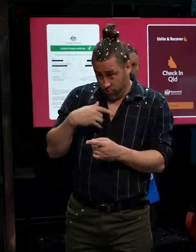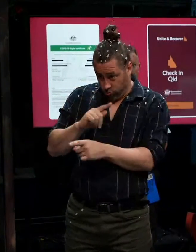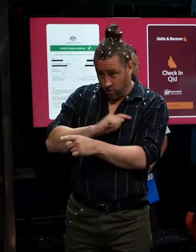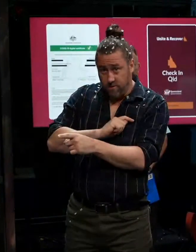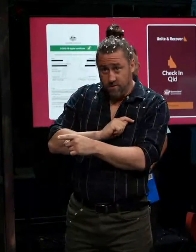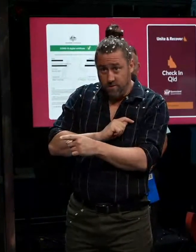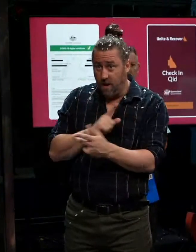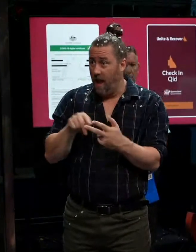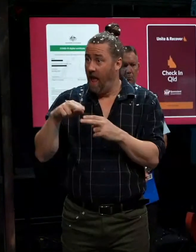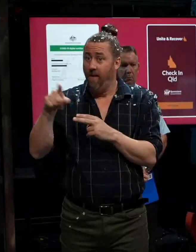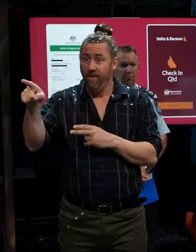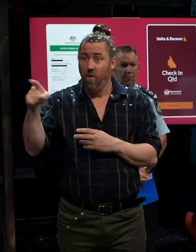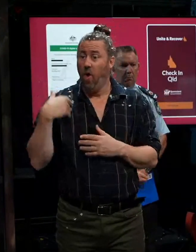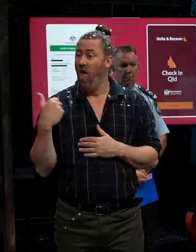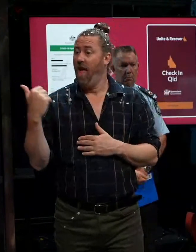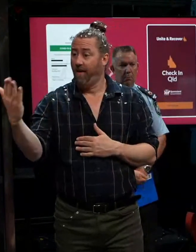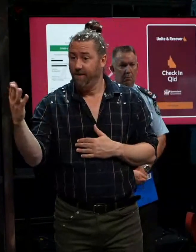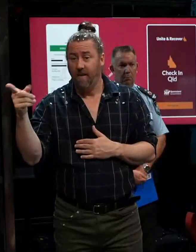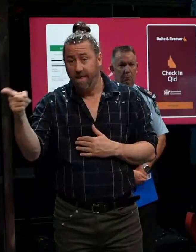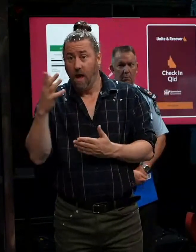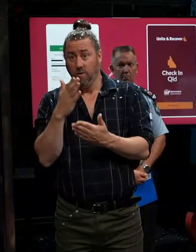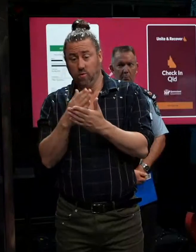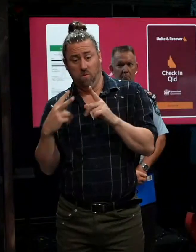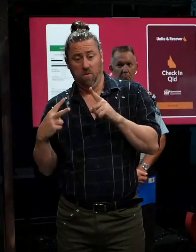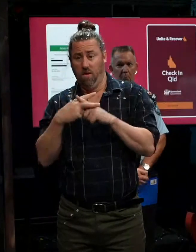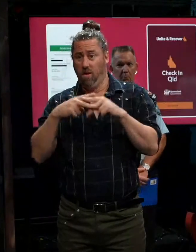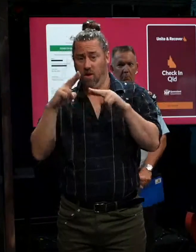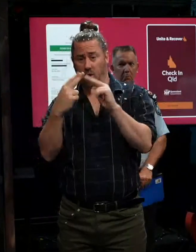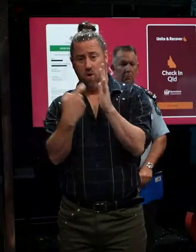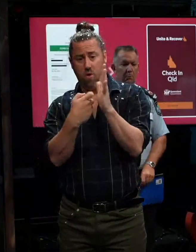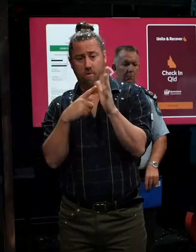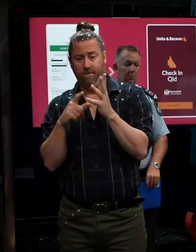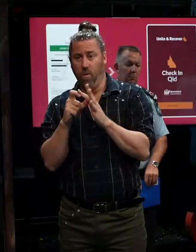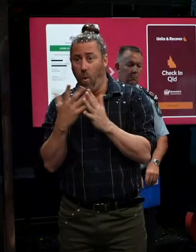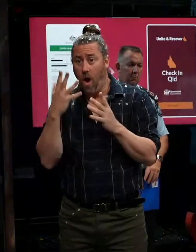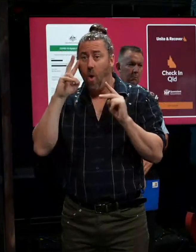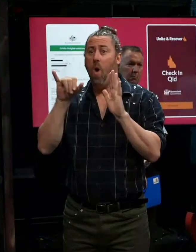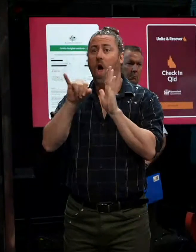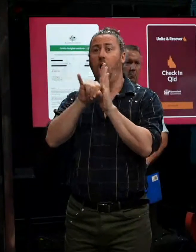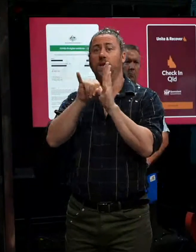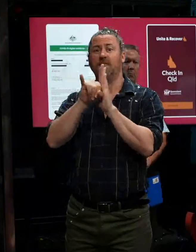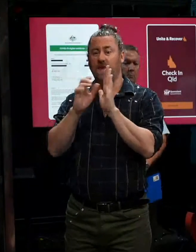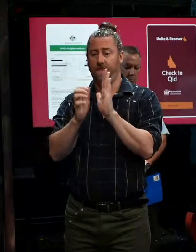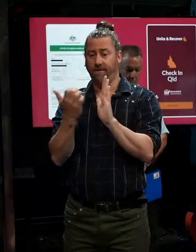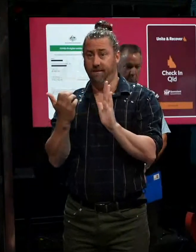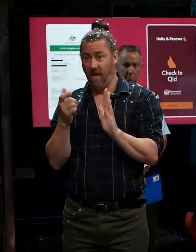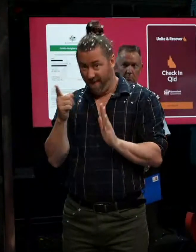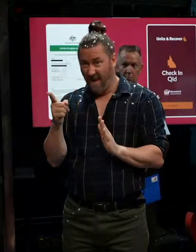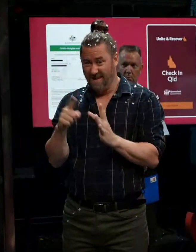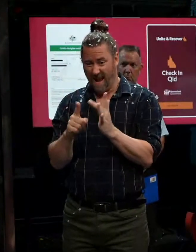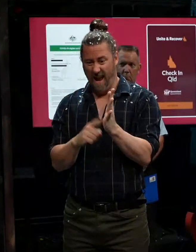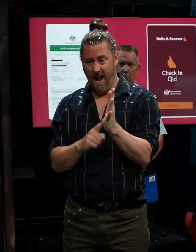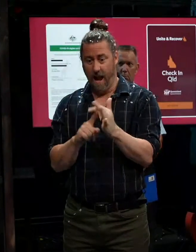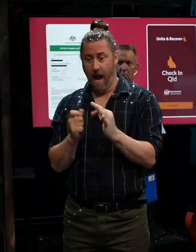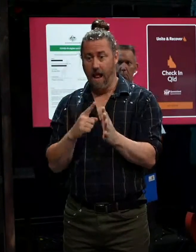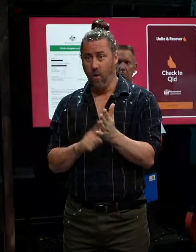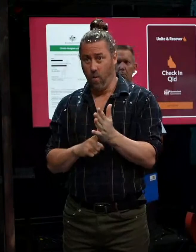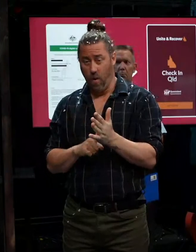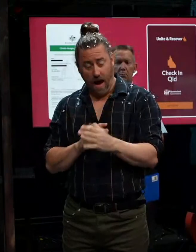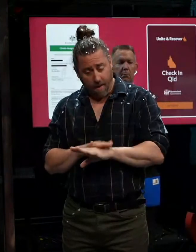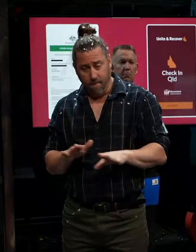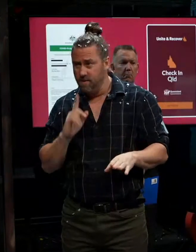theft. So there's no flaw in the actual check-in app. What you're describing is fraud, and that's illegal. A lot of people will try